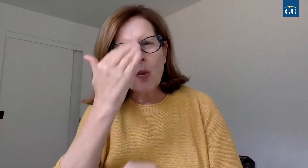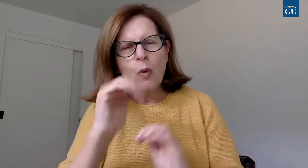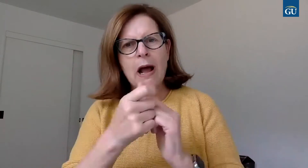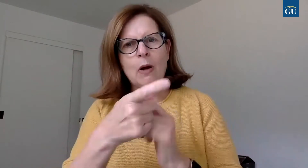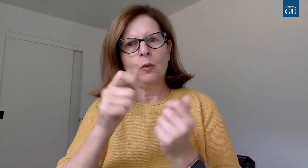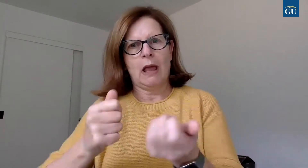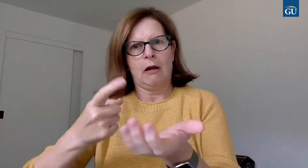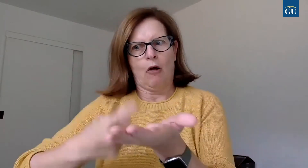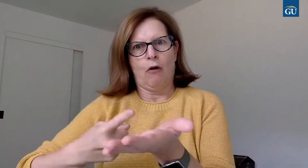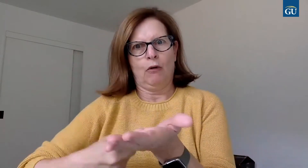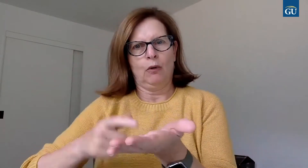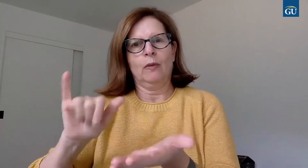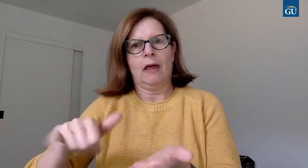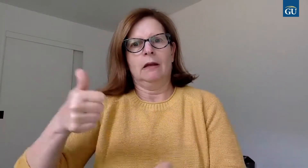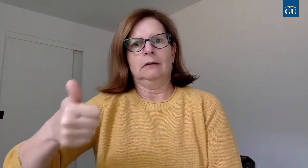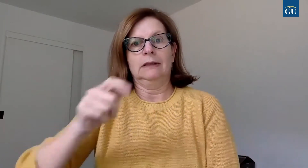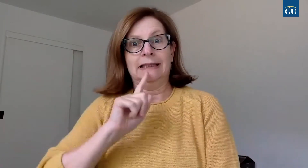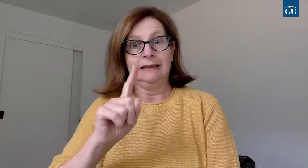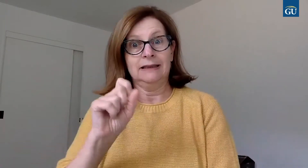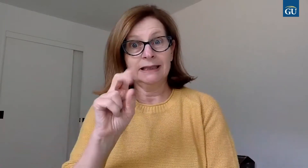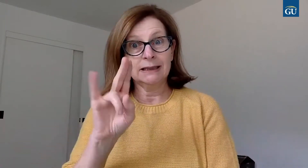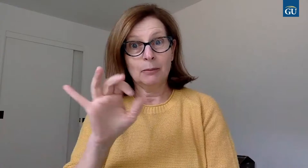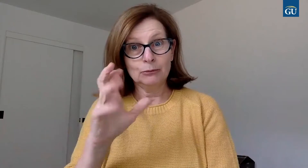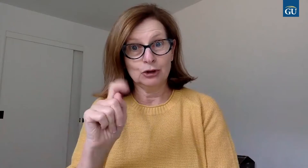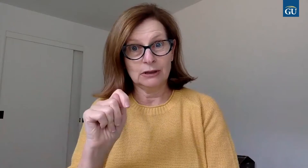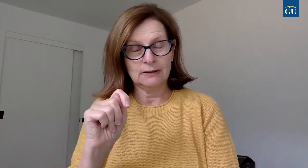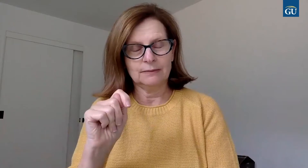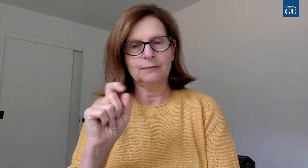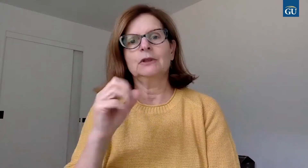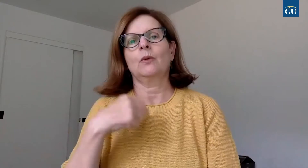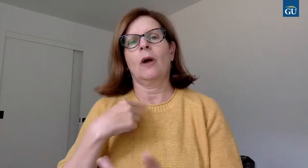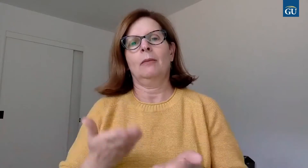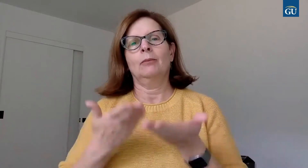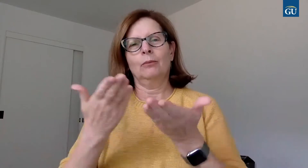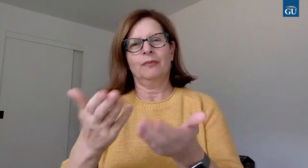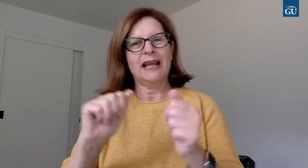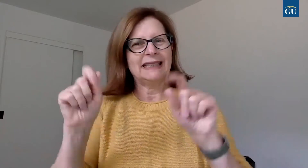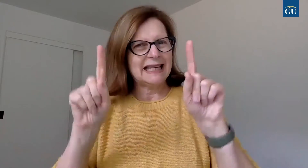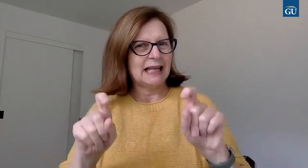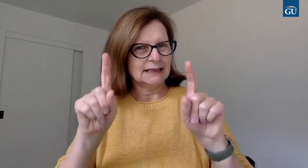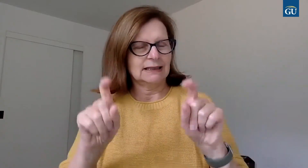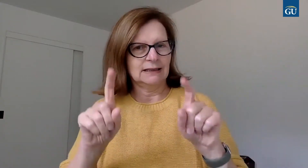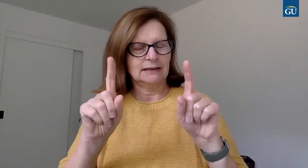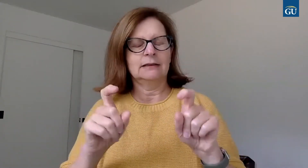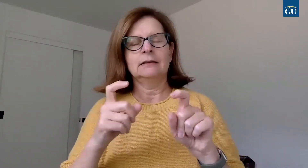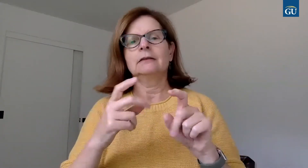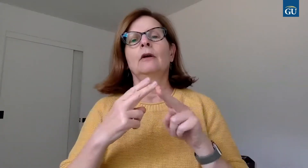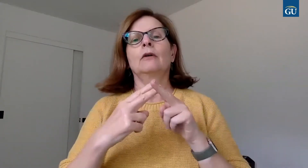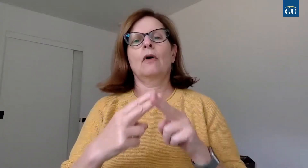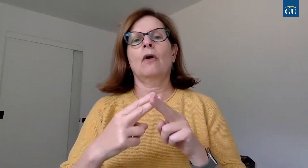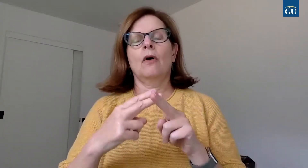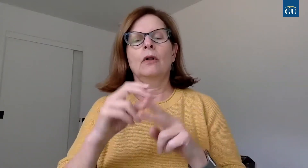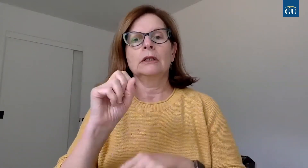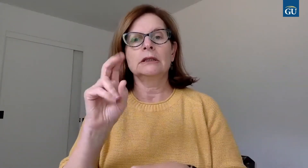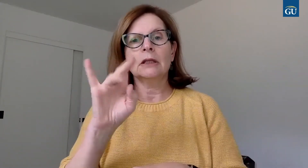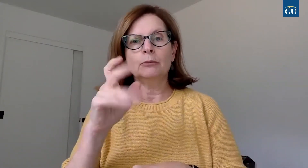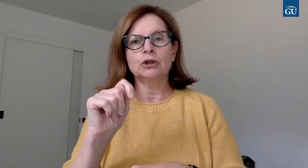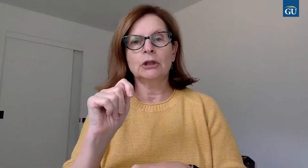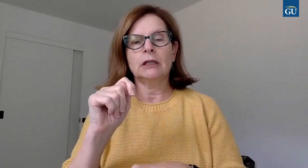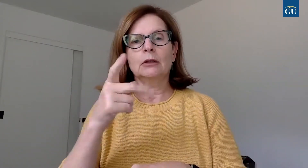well. How does one know and argue that a part of ASL is the subject? So, I created a test which